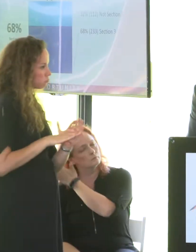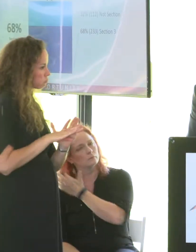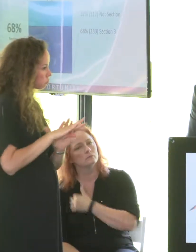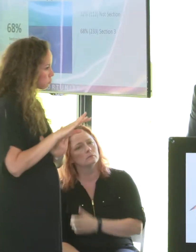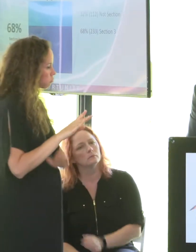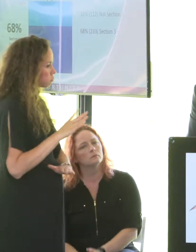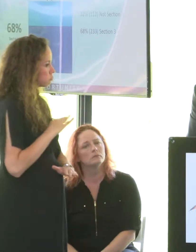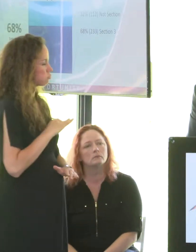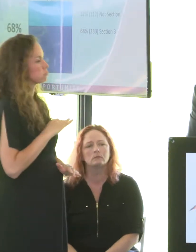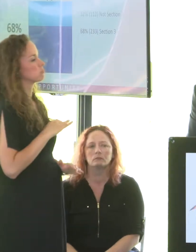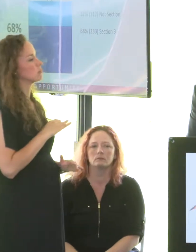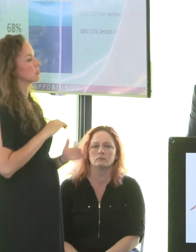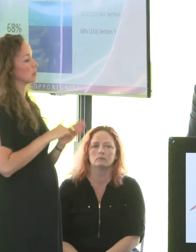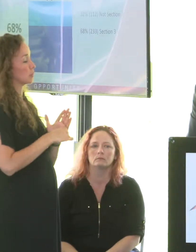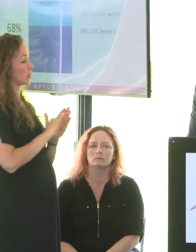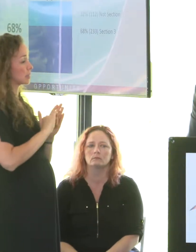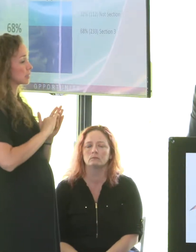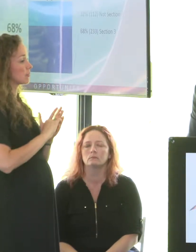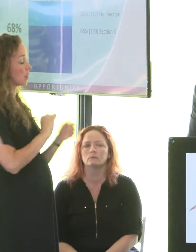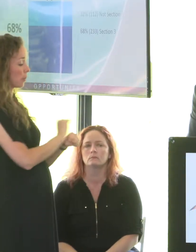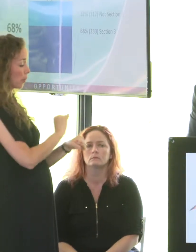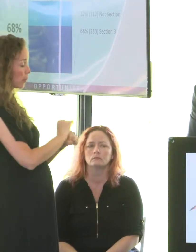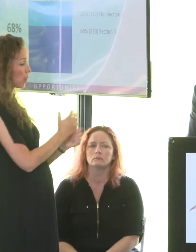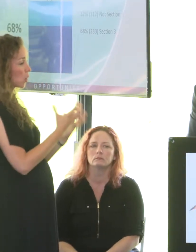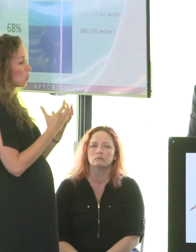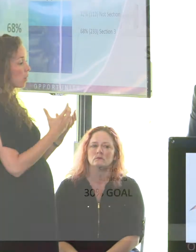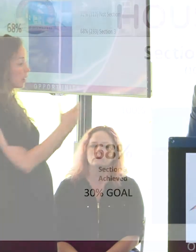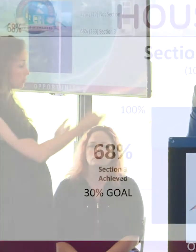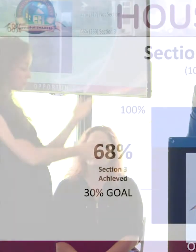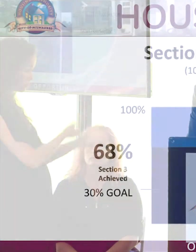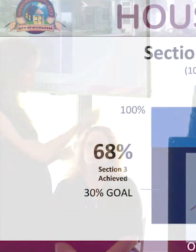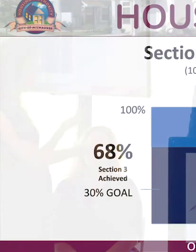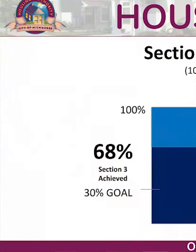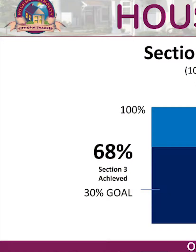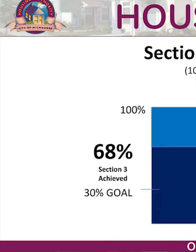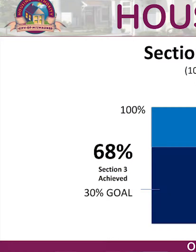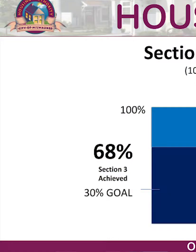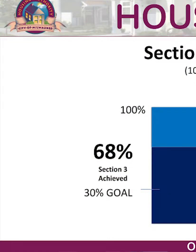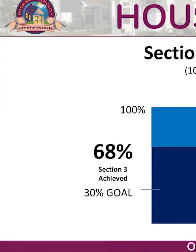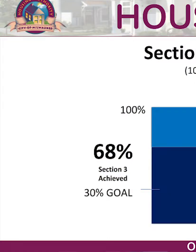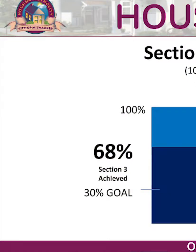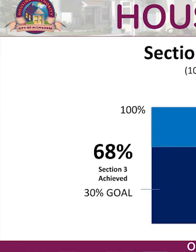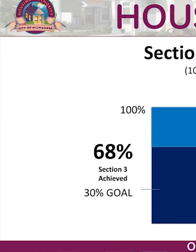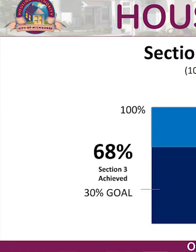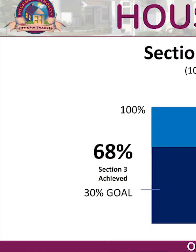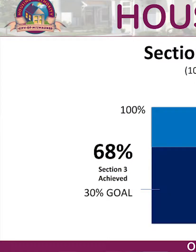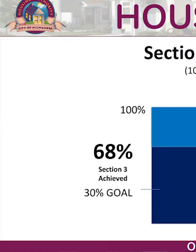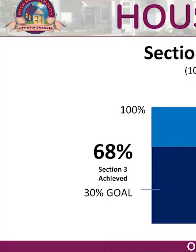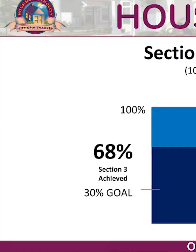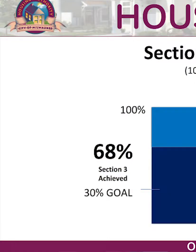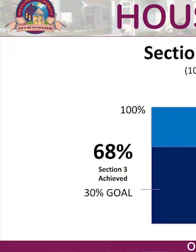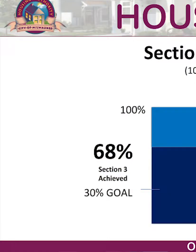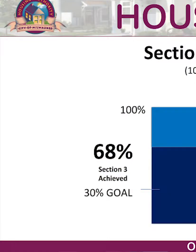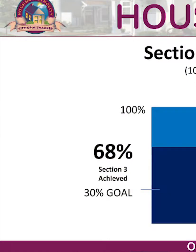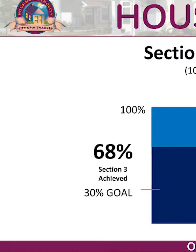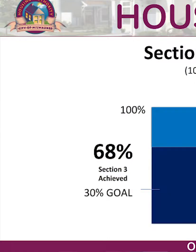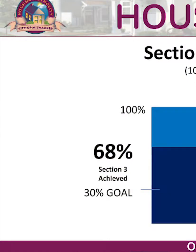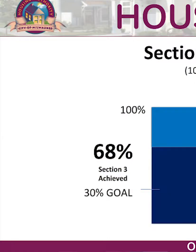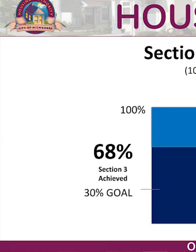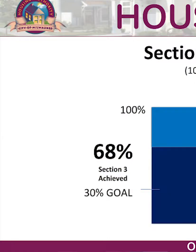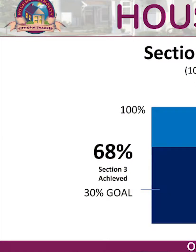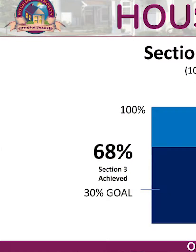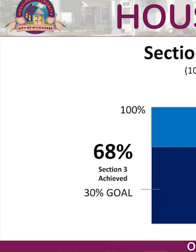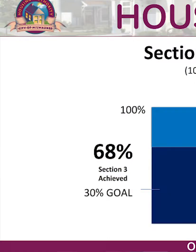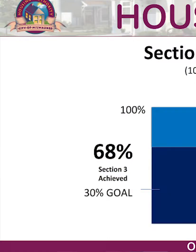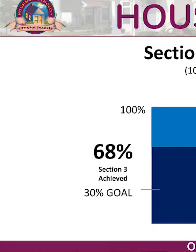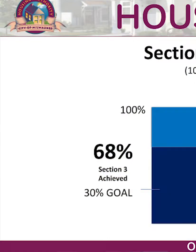On the employment side, we have a goal of 30% of new hires being low-income residents of the Metro Milwaukee area. Today, we are